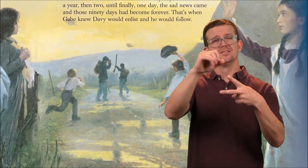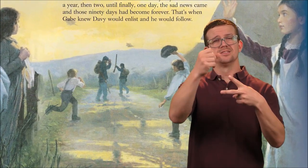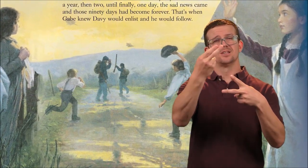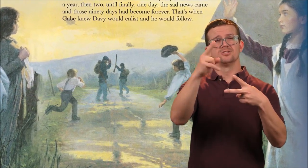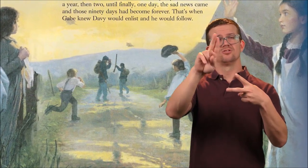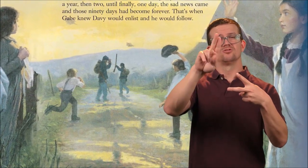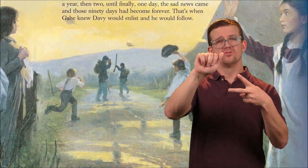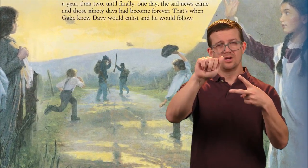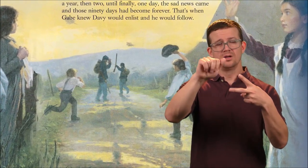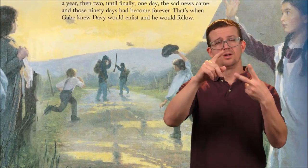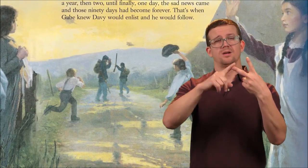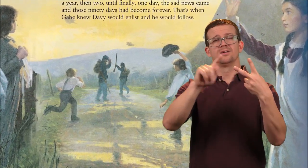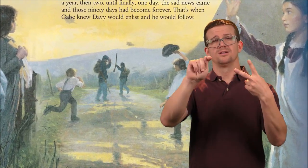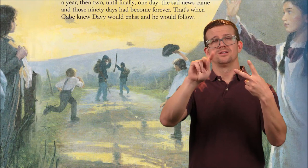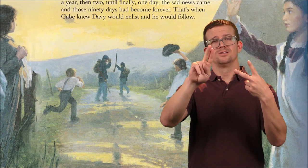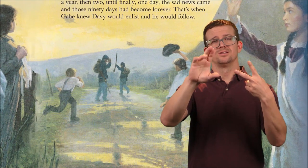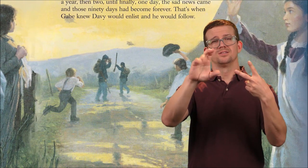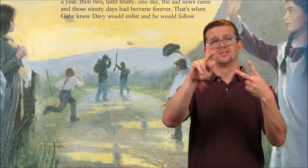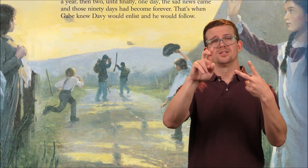in 1861.